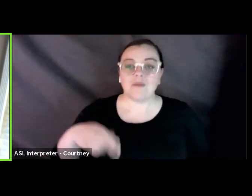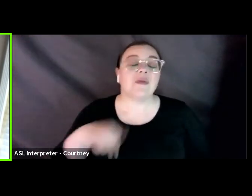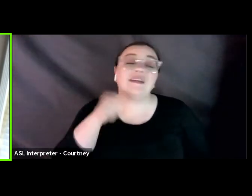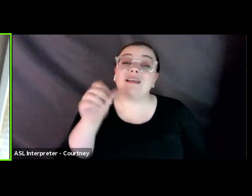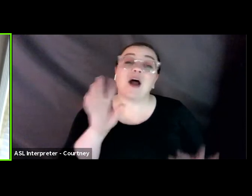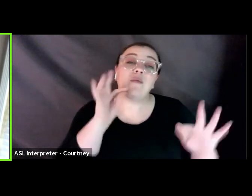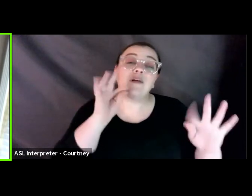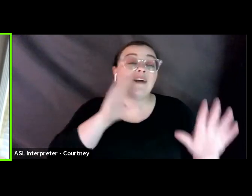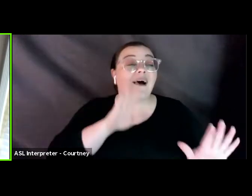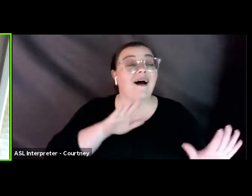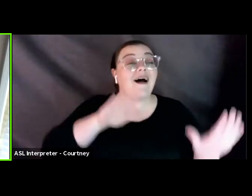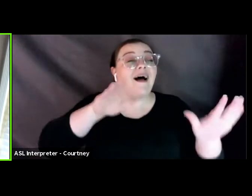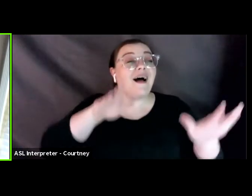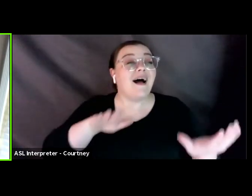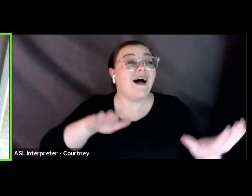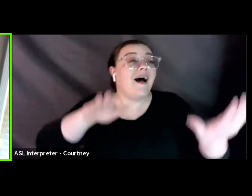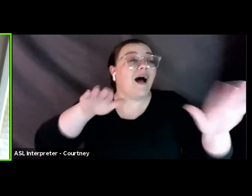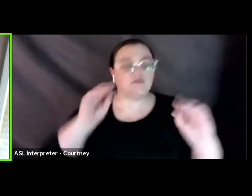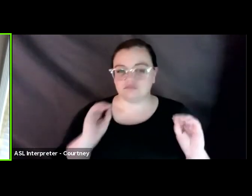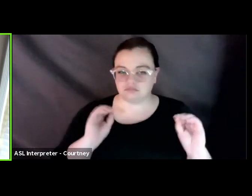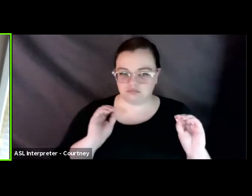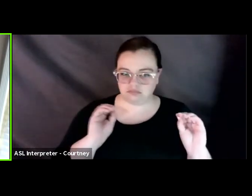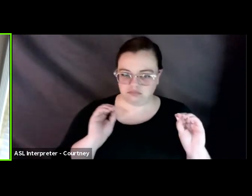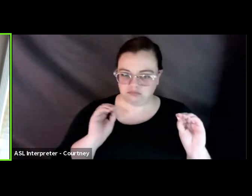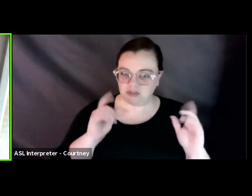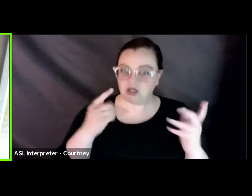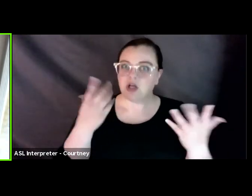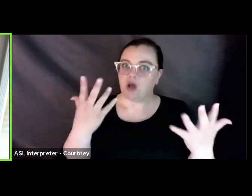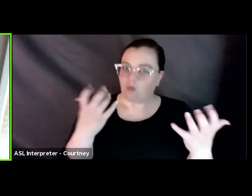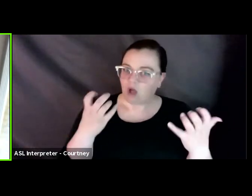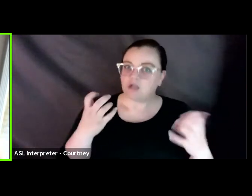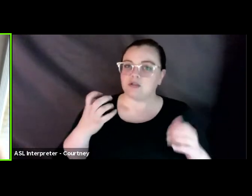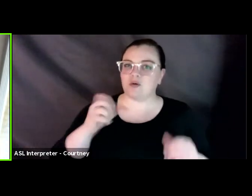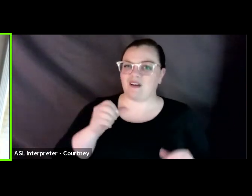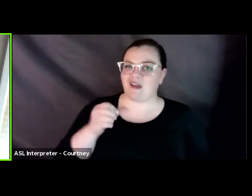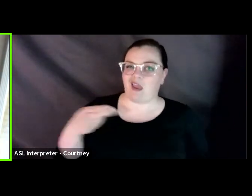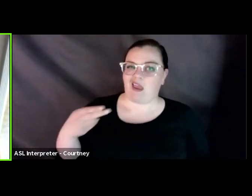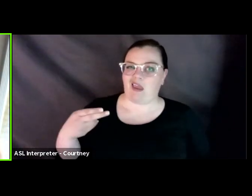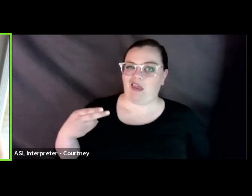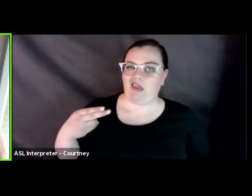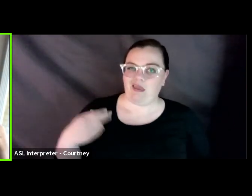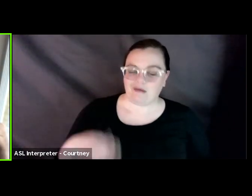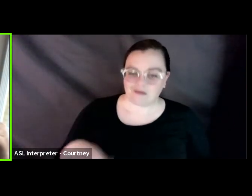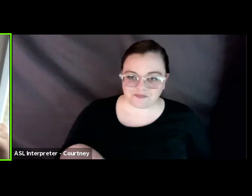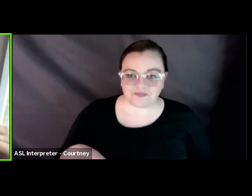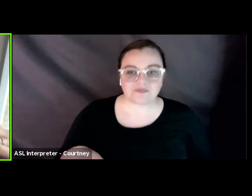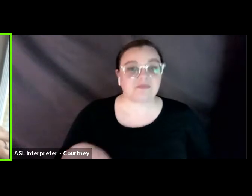ah. That defeats the purpose. That would mean too much air is coming through your cords. So you want